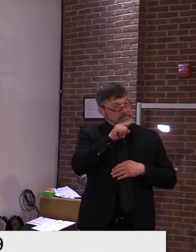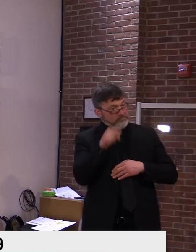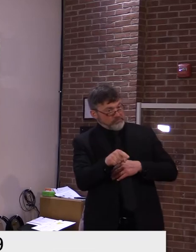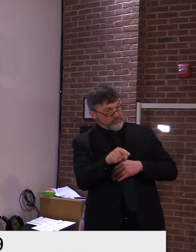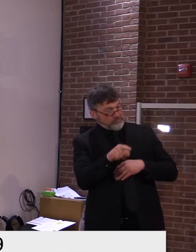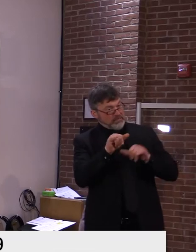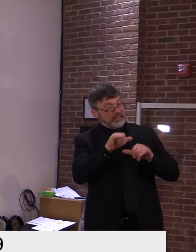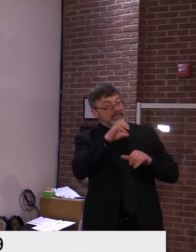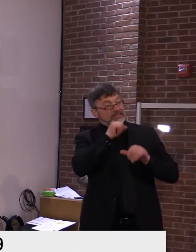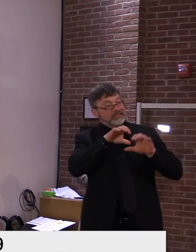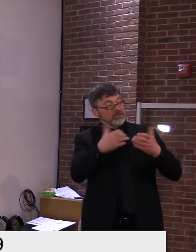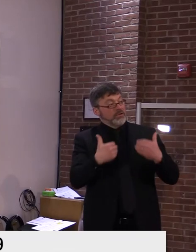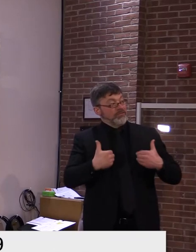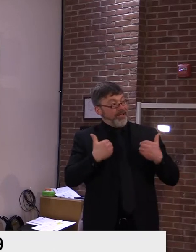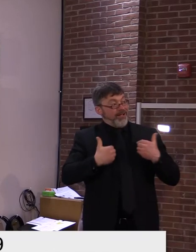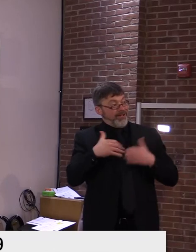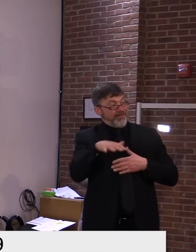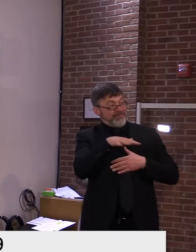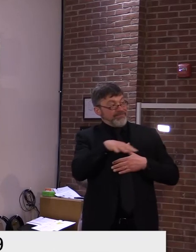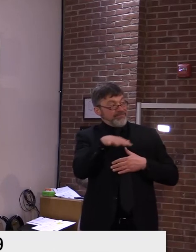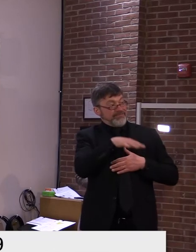fully opened up?